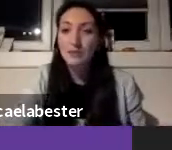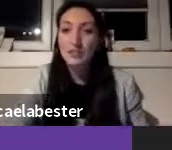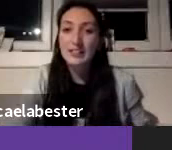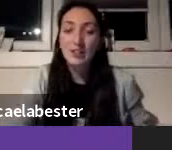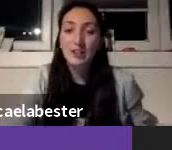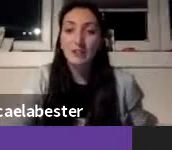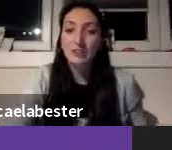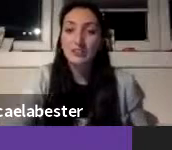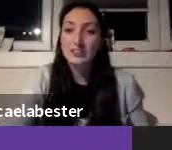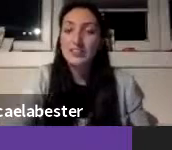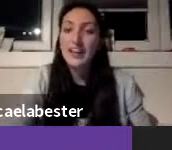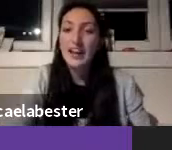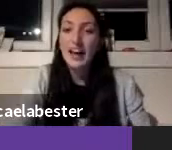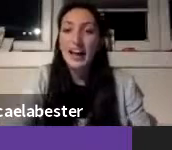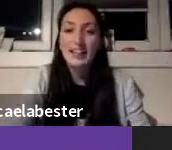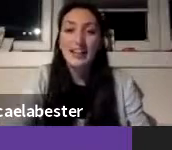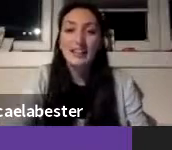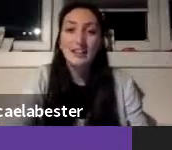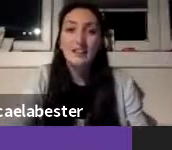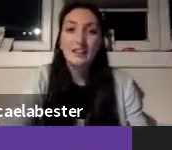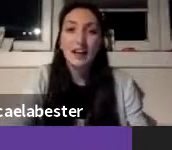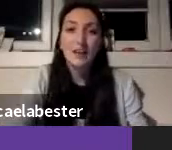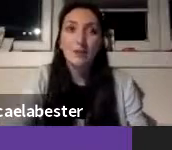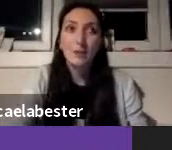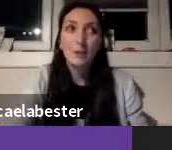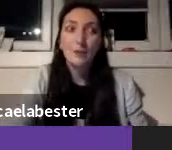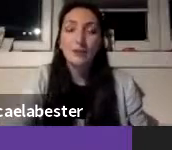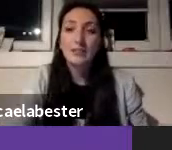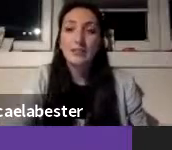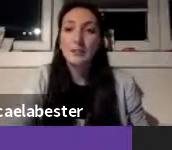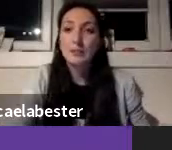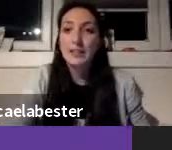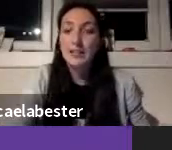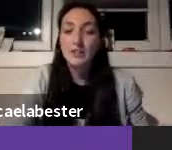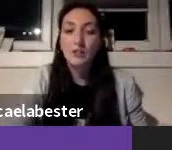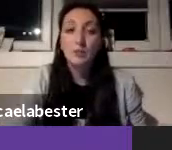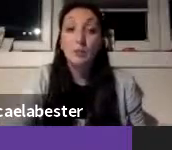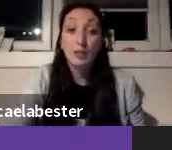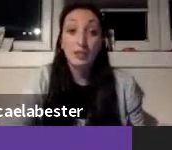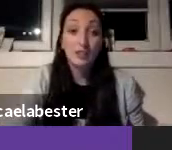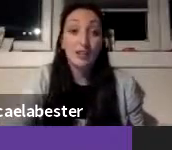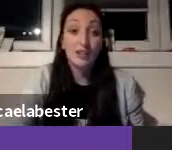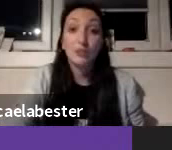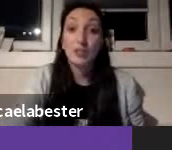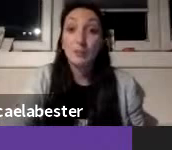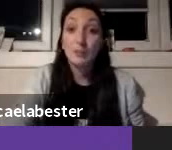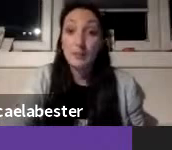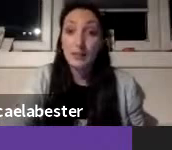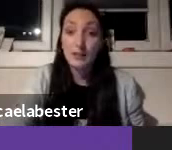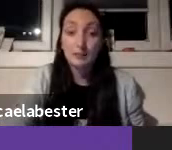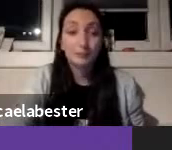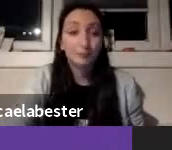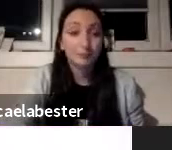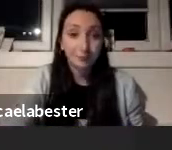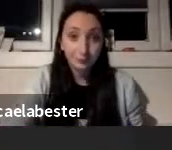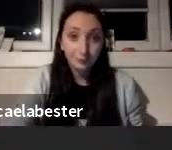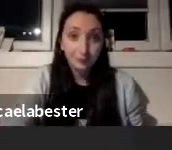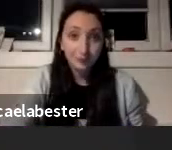sign languages in general, and then dive a bit more deeply into British Sign Language in